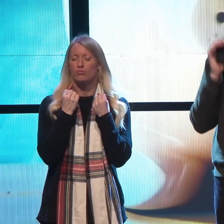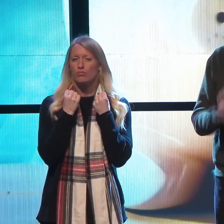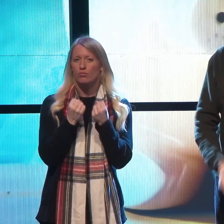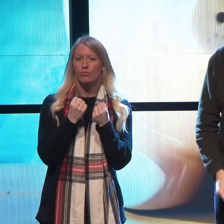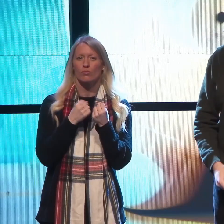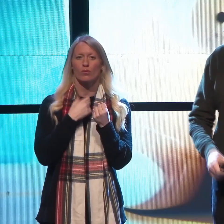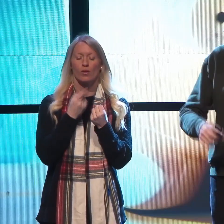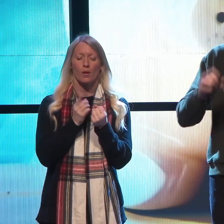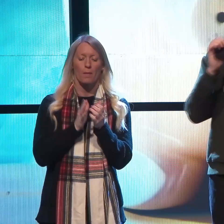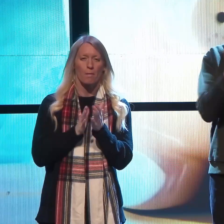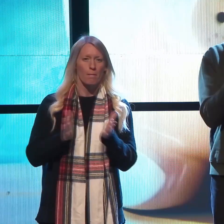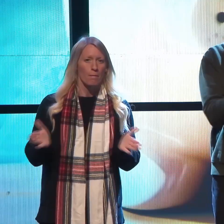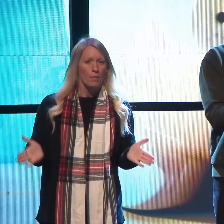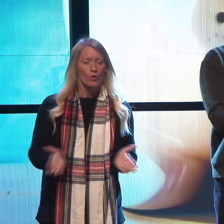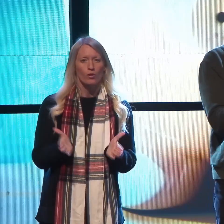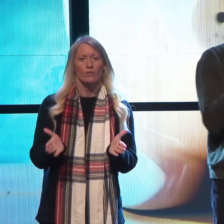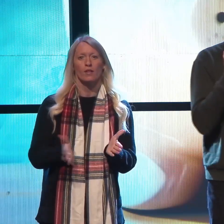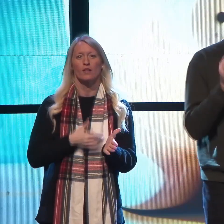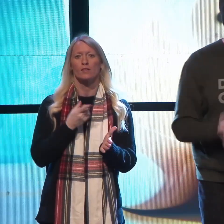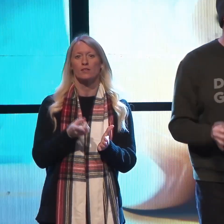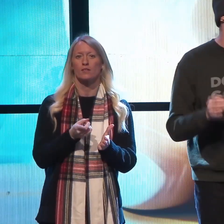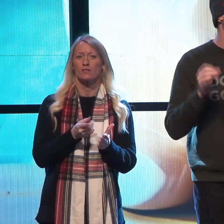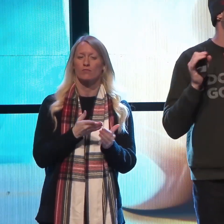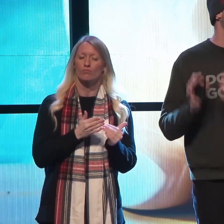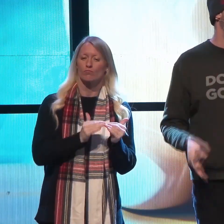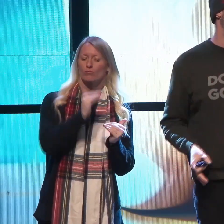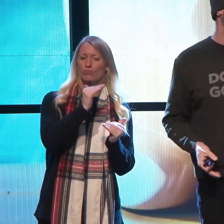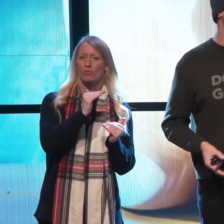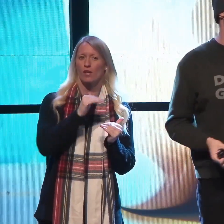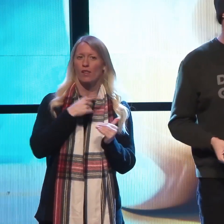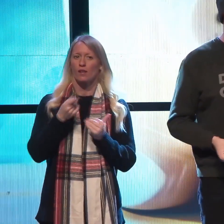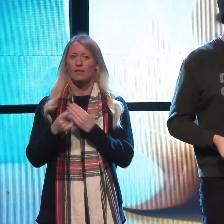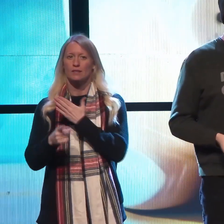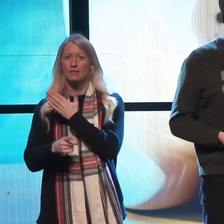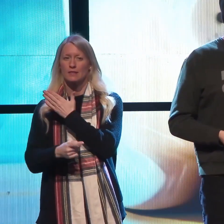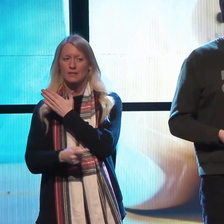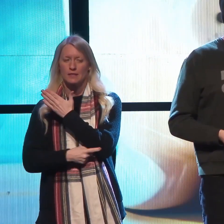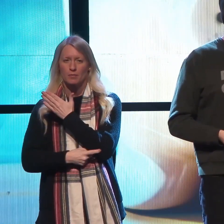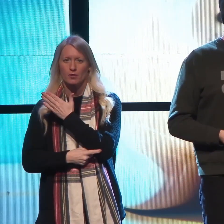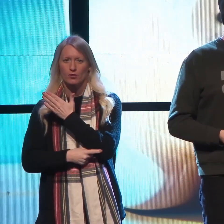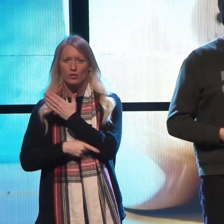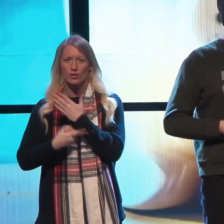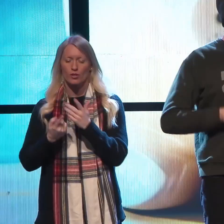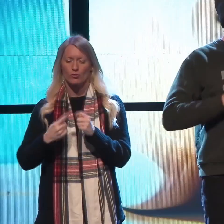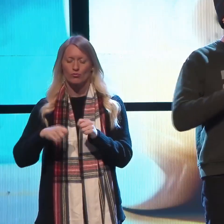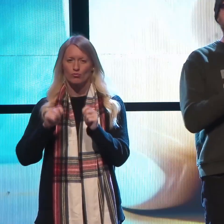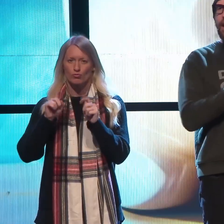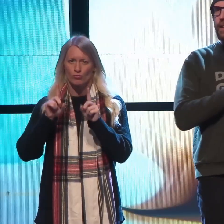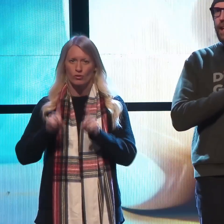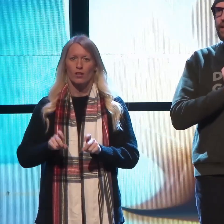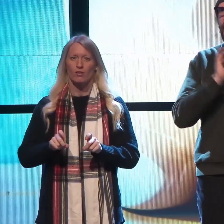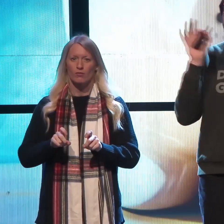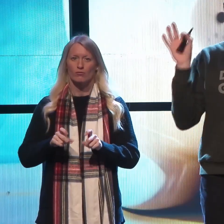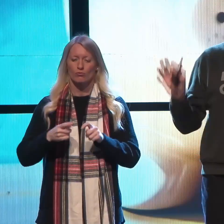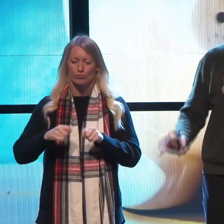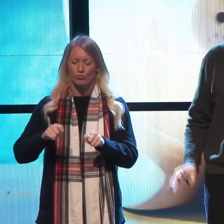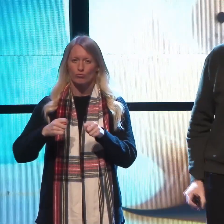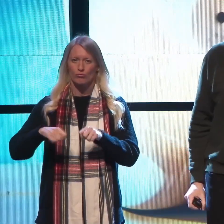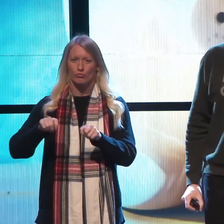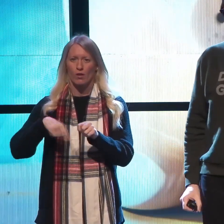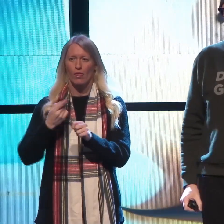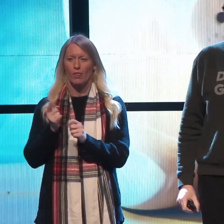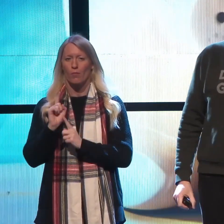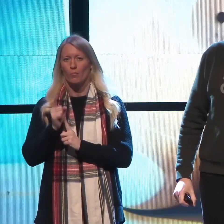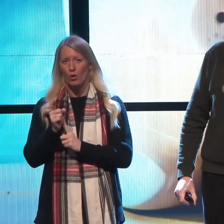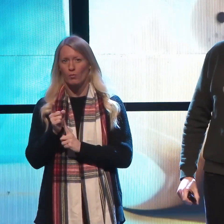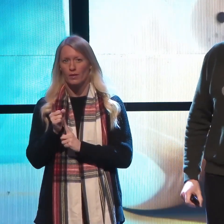the temptations and the trials of the present moment. Right? Those are two kind of like nice churchy